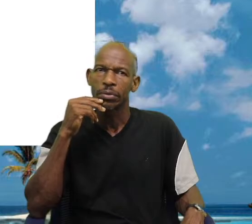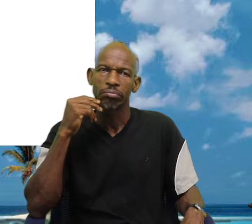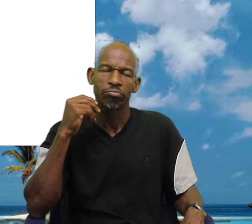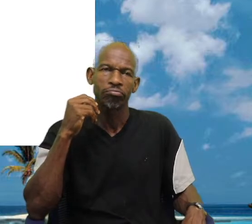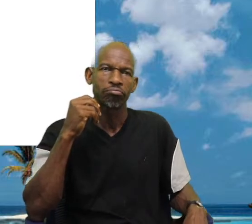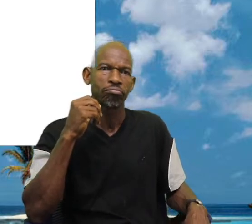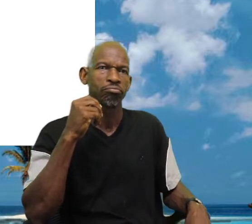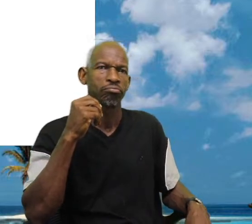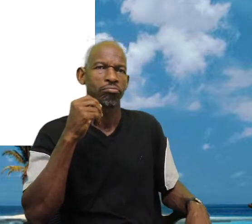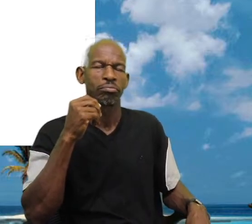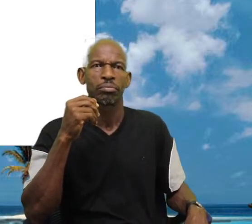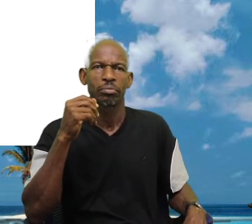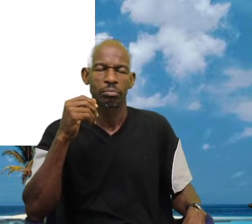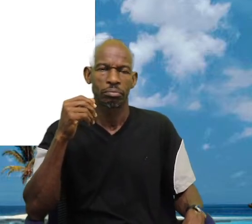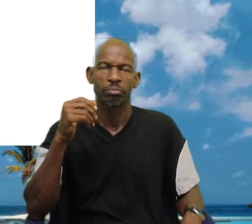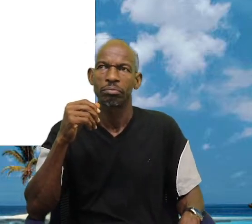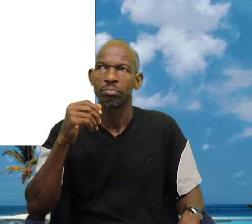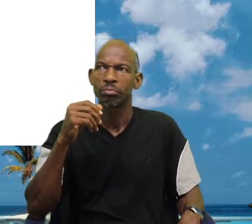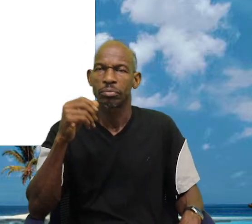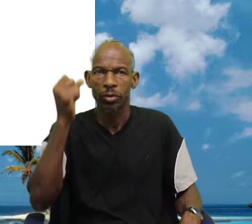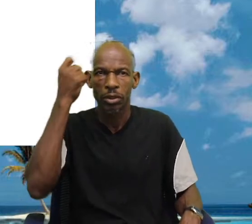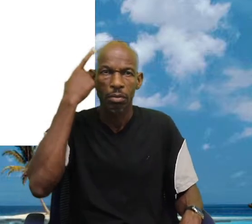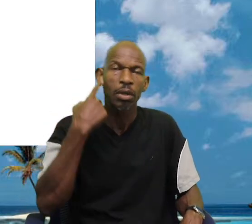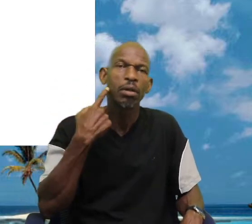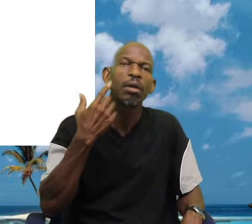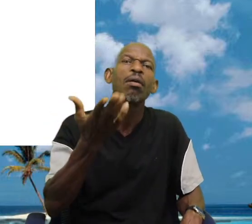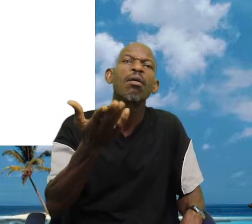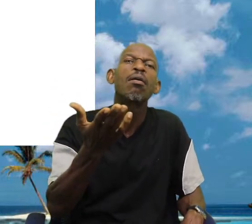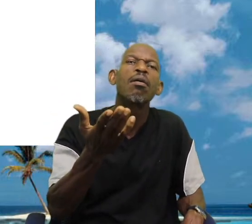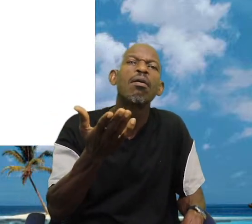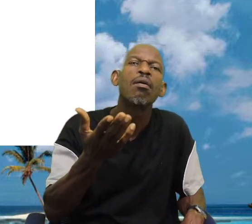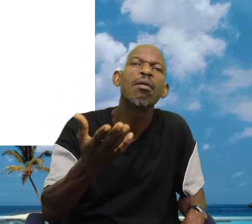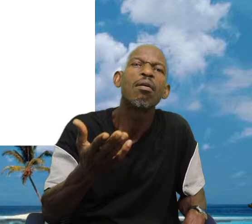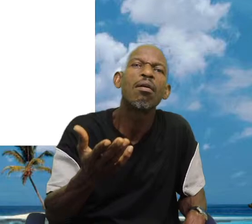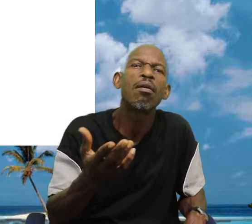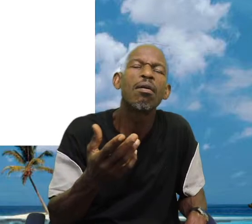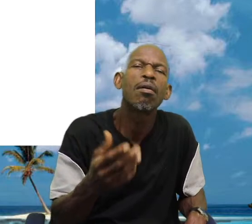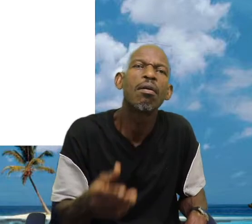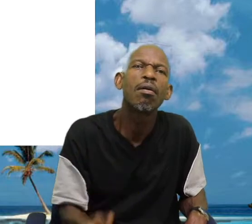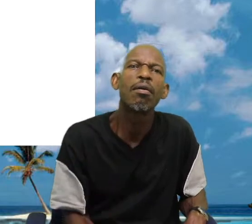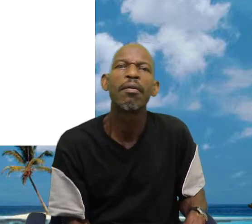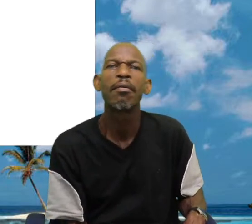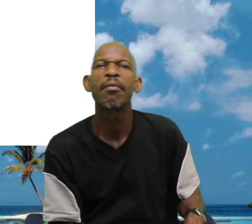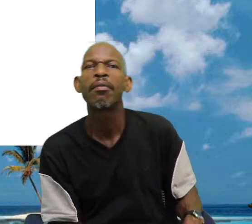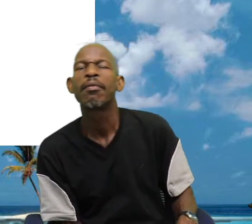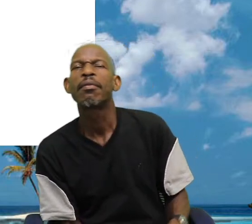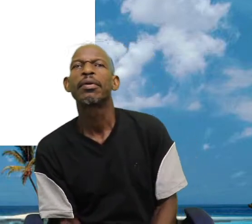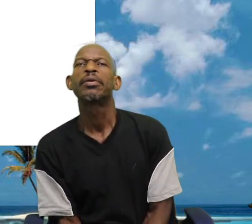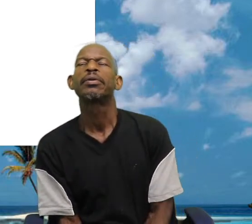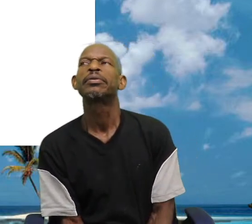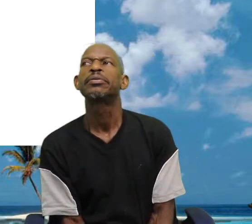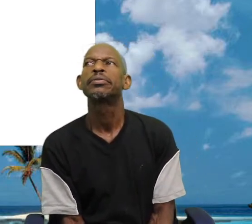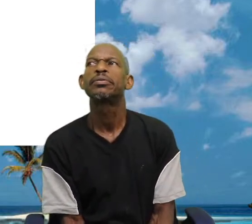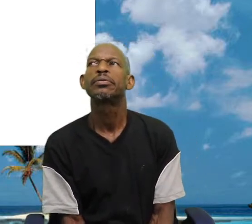And what we're going to be, yes, Sabriki. Sabriki, you have a question? I see your hands up, waving.